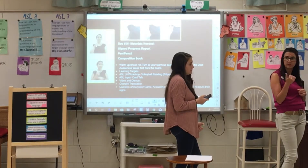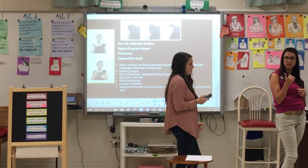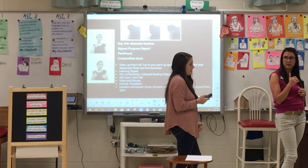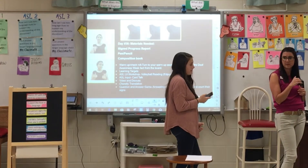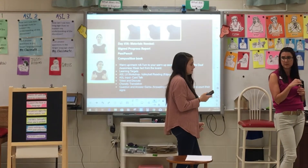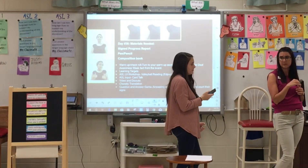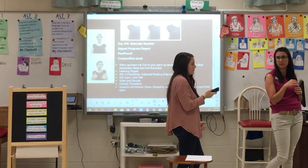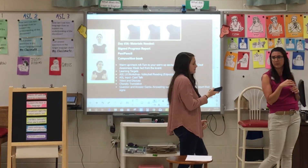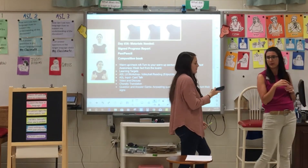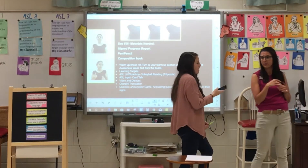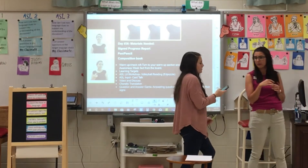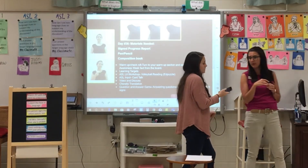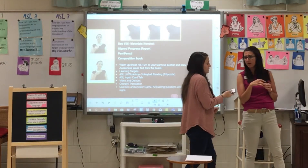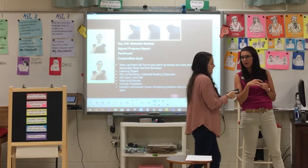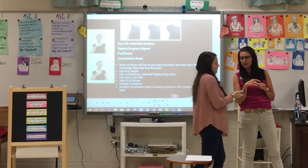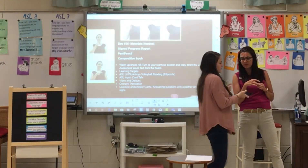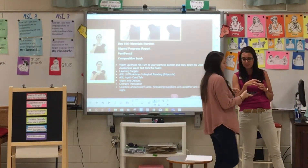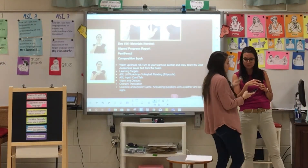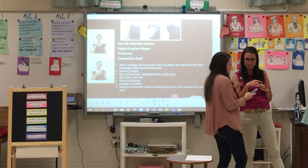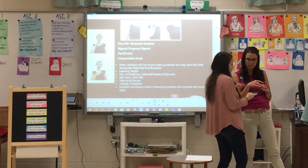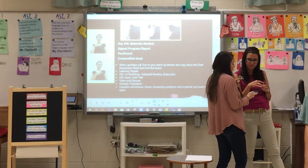Sure, as long as there's enough back there.